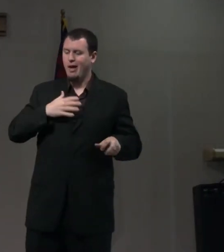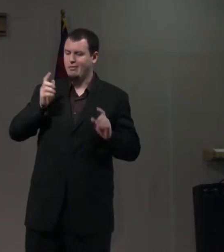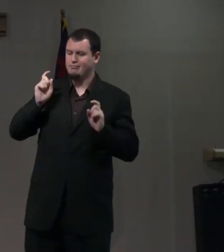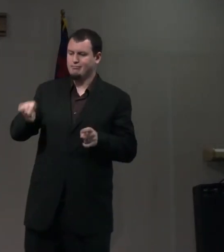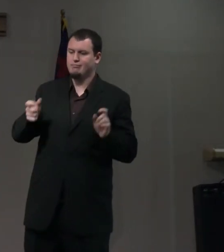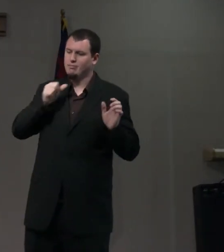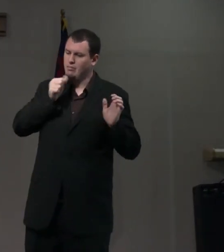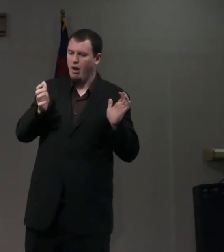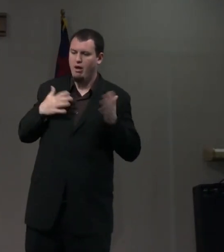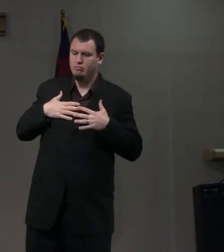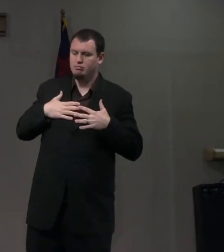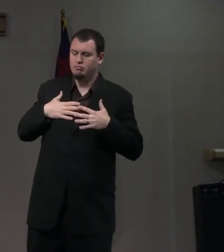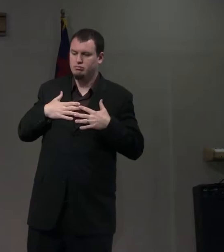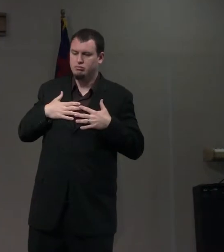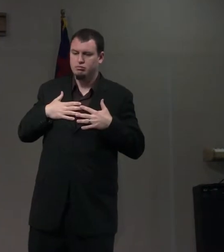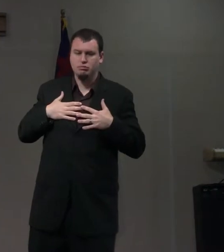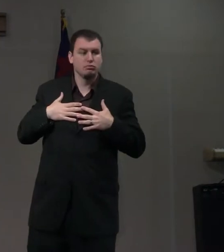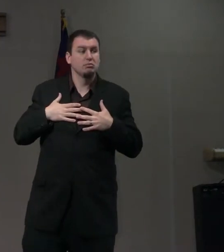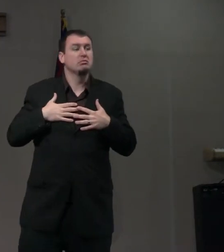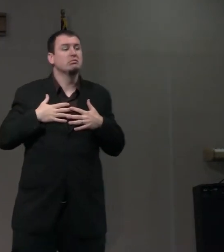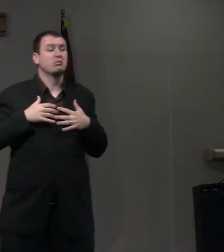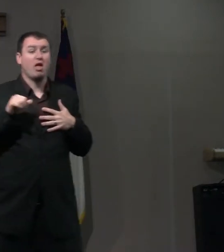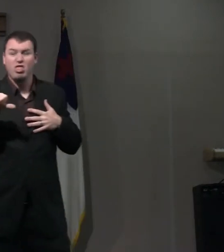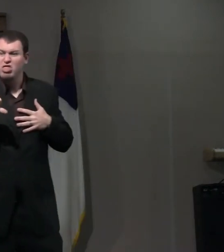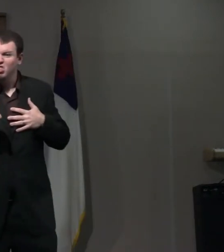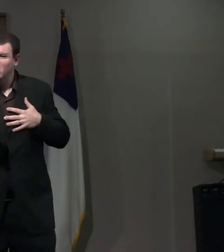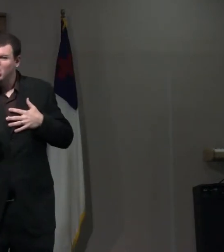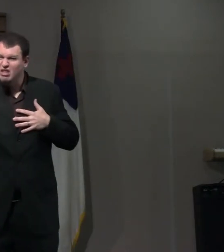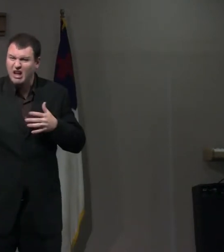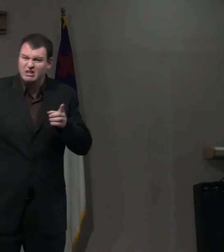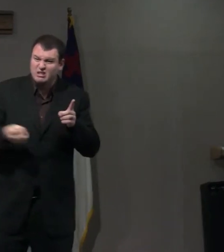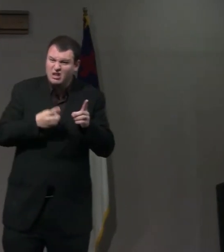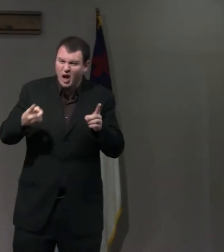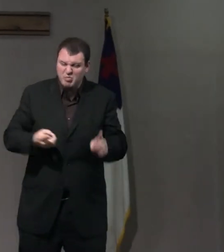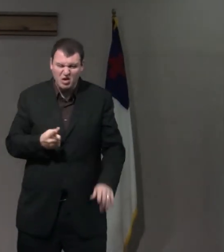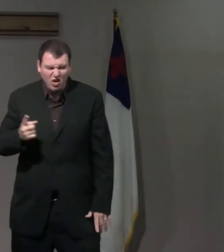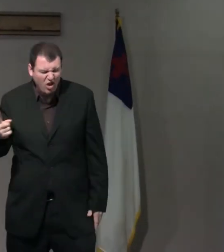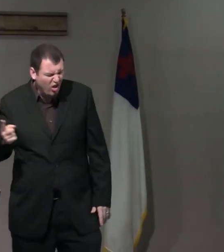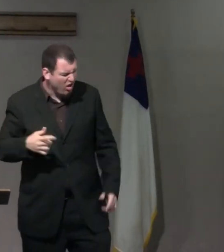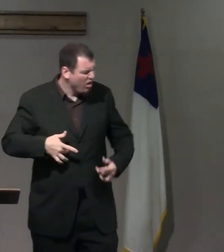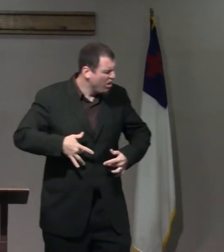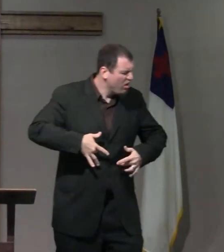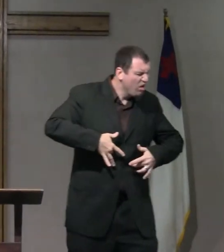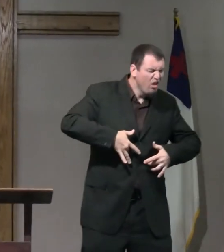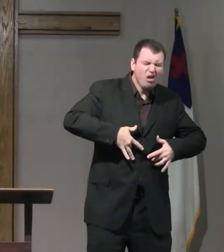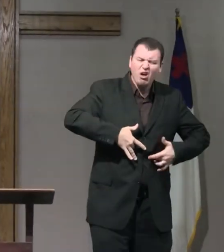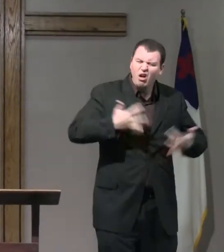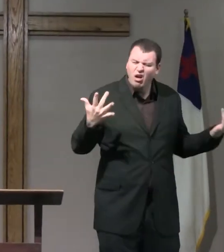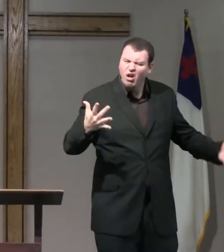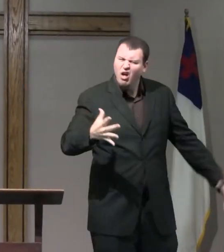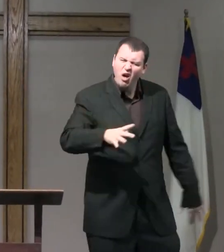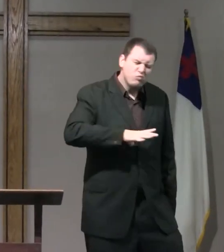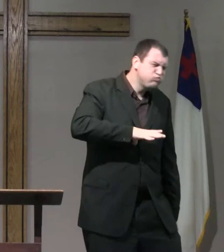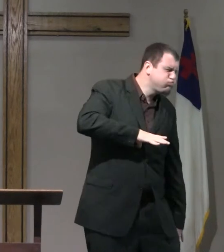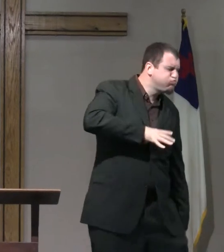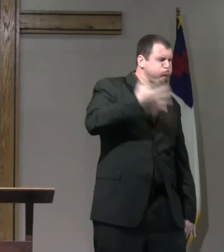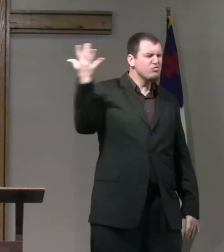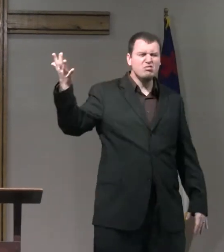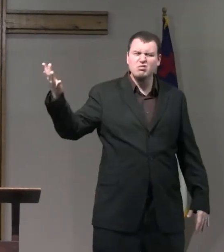you see it on my right hand and my left hand is not mine to give. And the other disciples found out what was going on, and